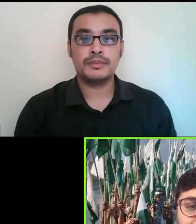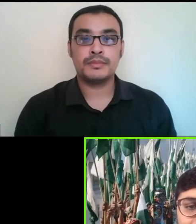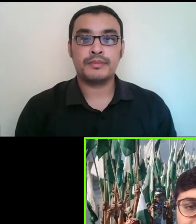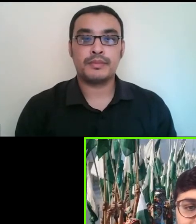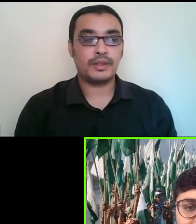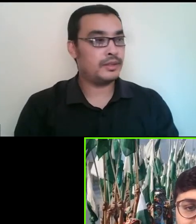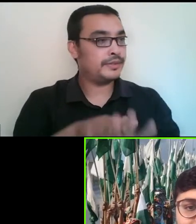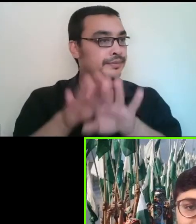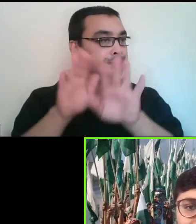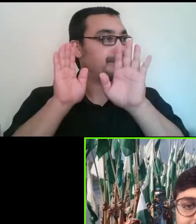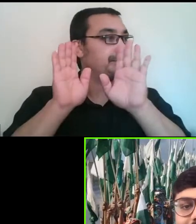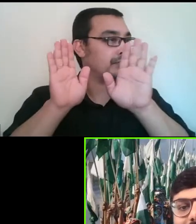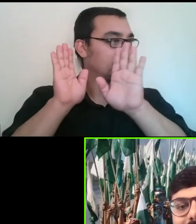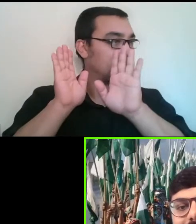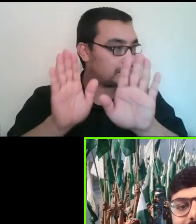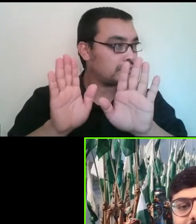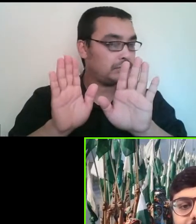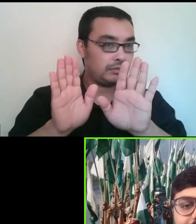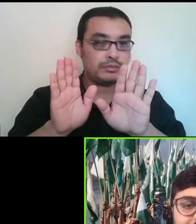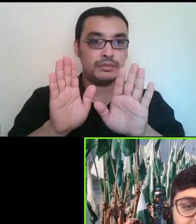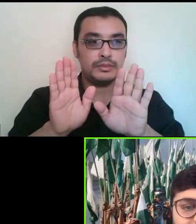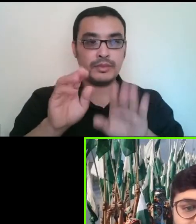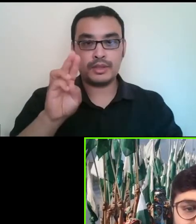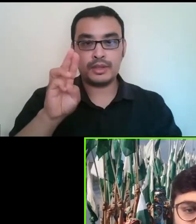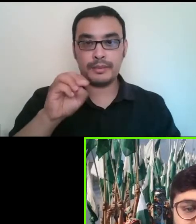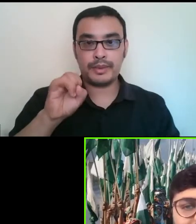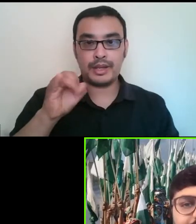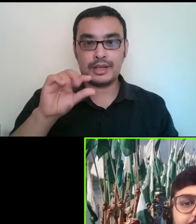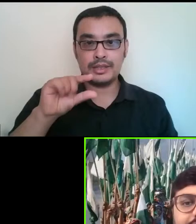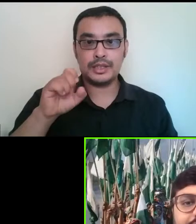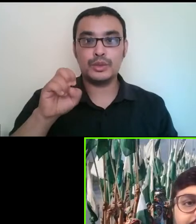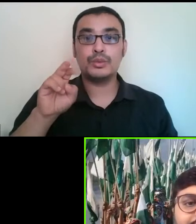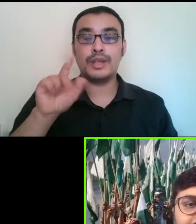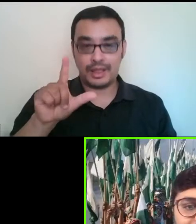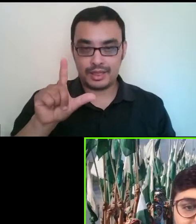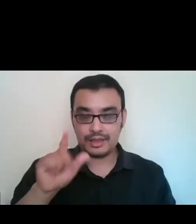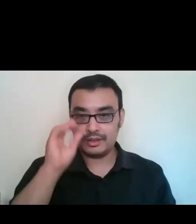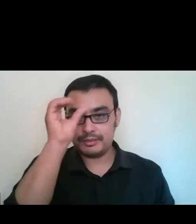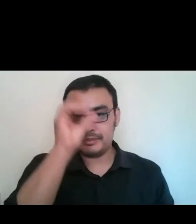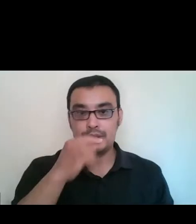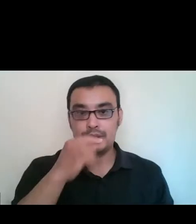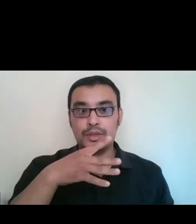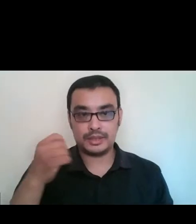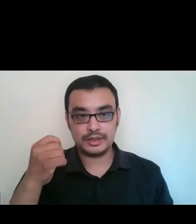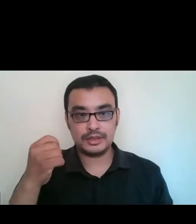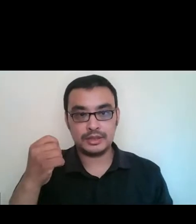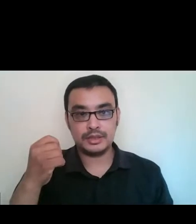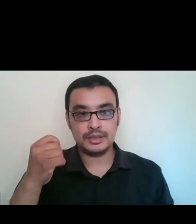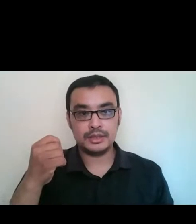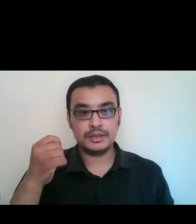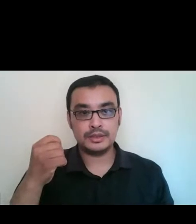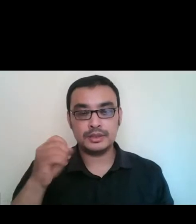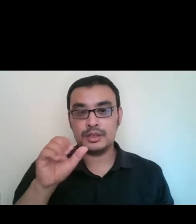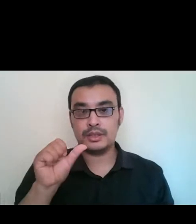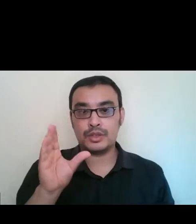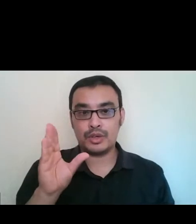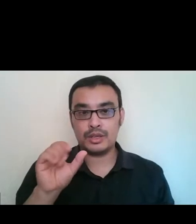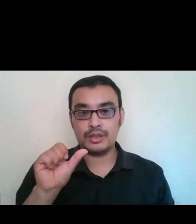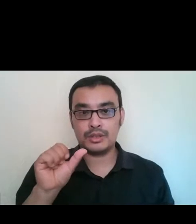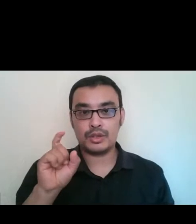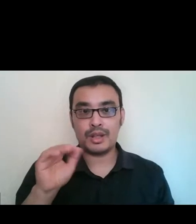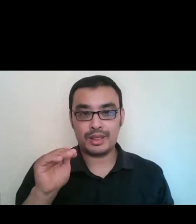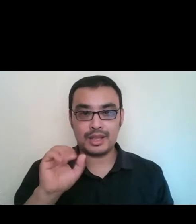Thank you so much, Mirgul, for the introduction. Jai Jagat to everyone, and a very good